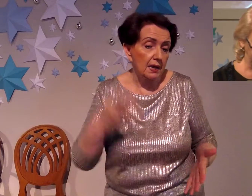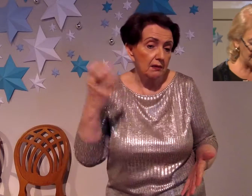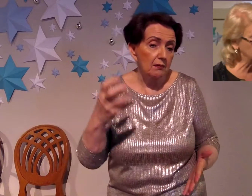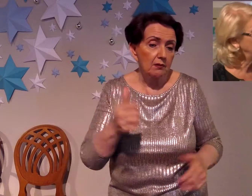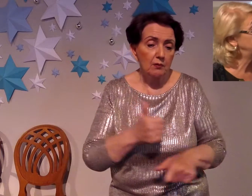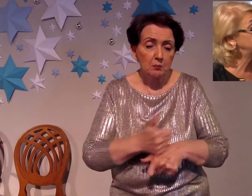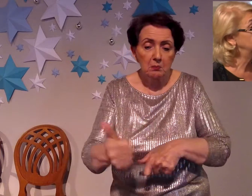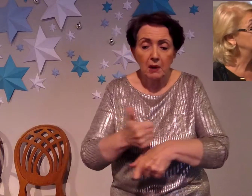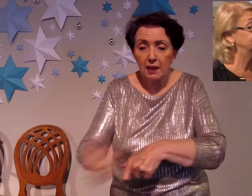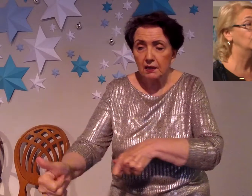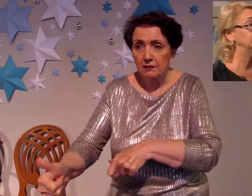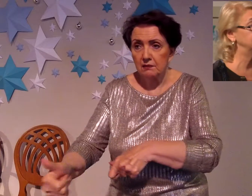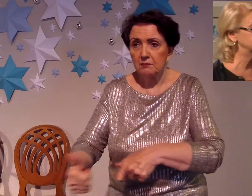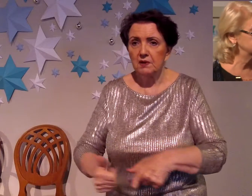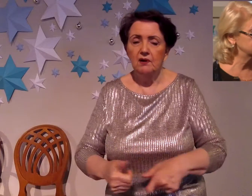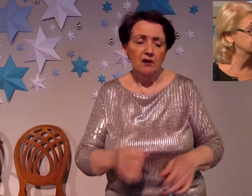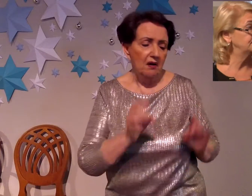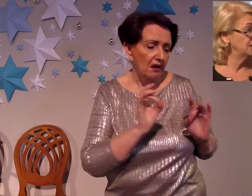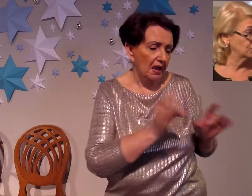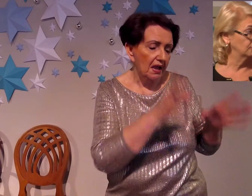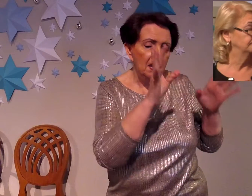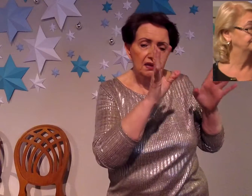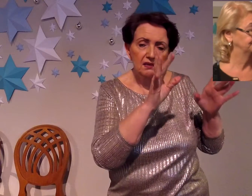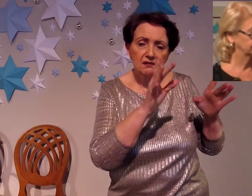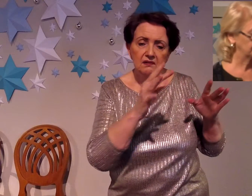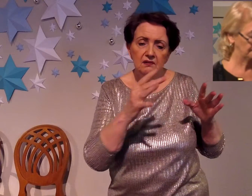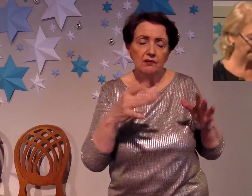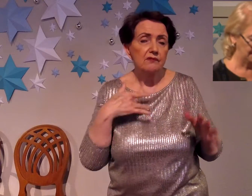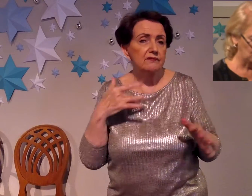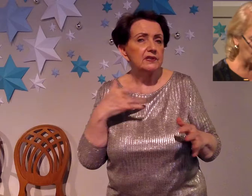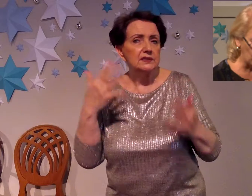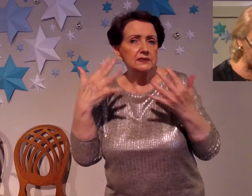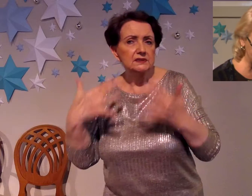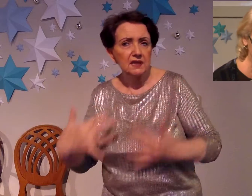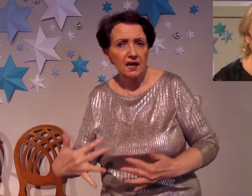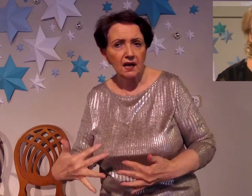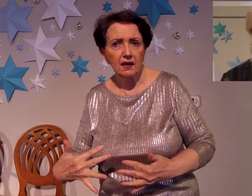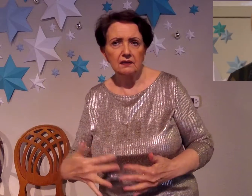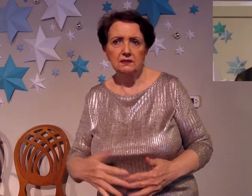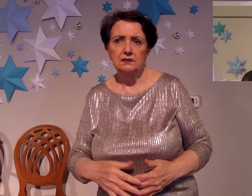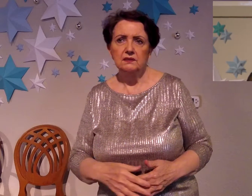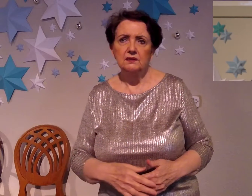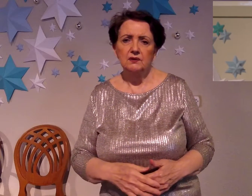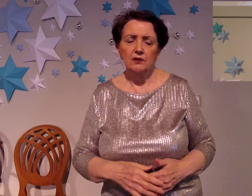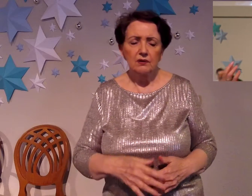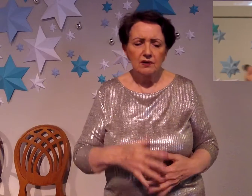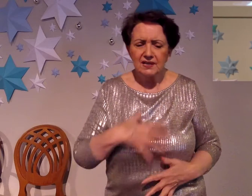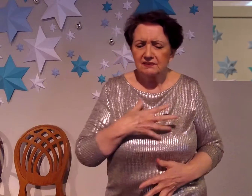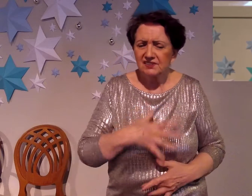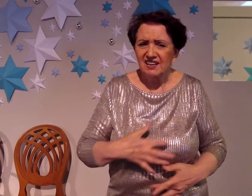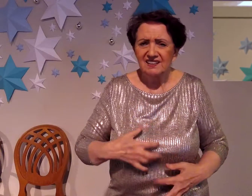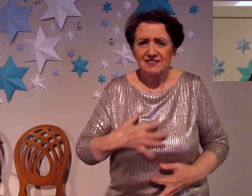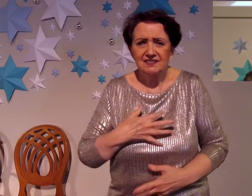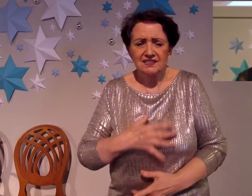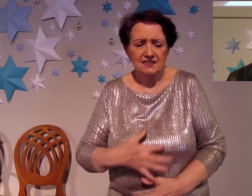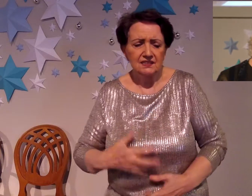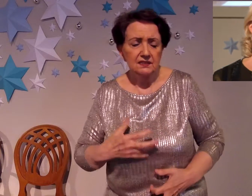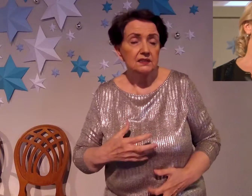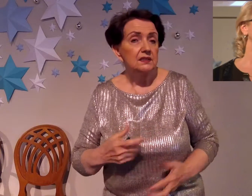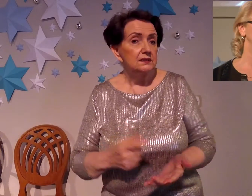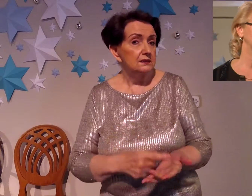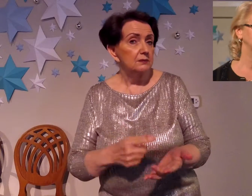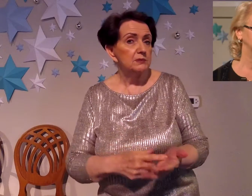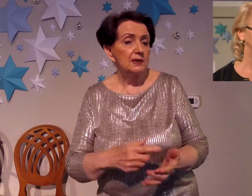hate. They might be falling into despair or anxiety. Sometimes it's the evil spirit